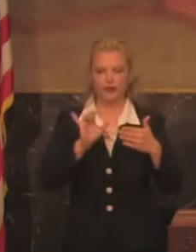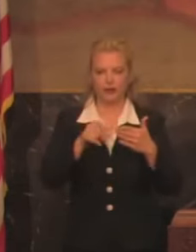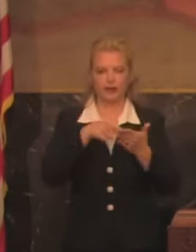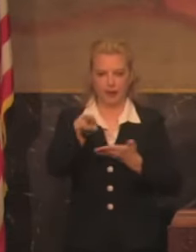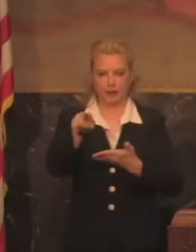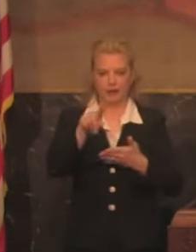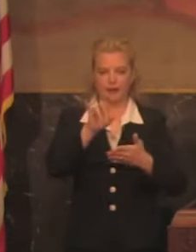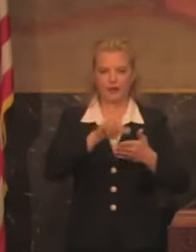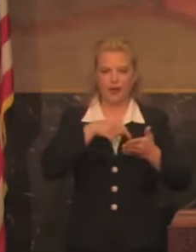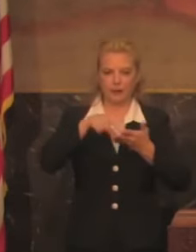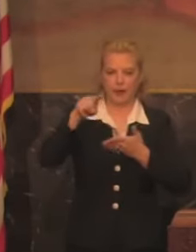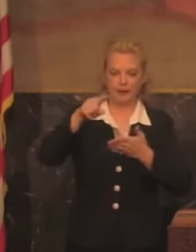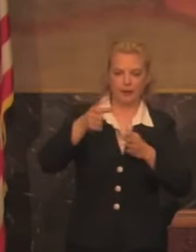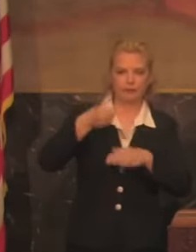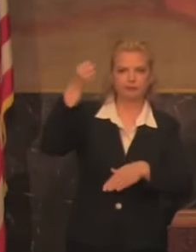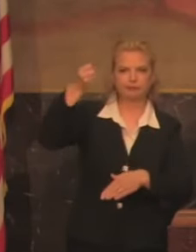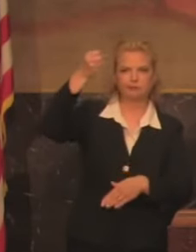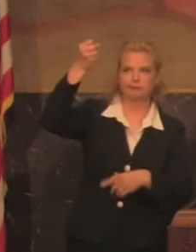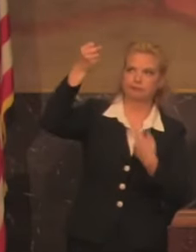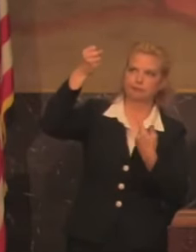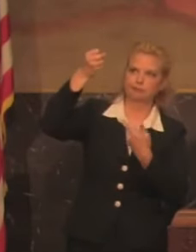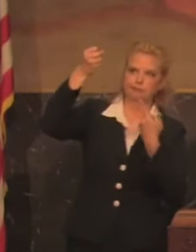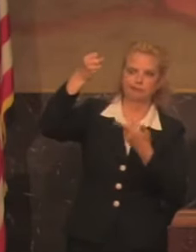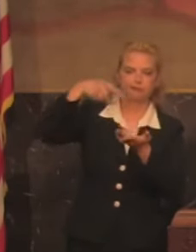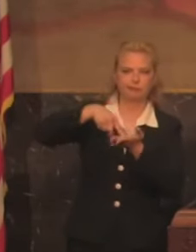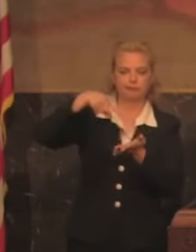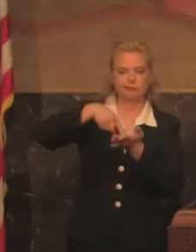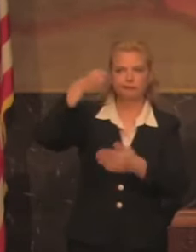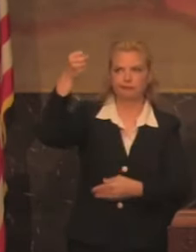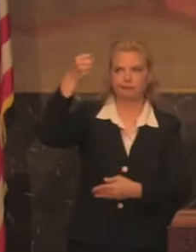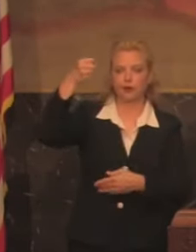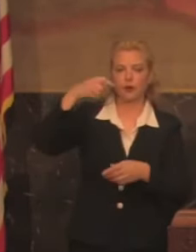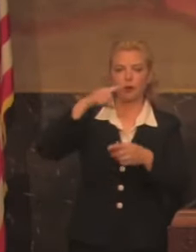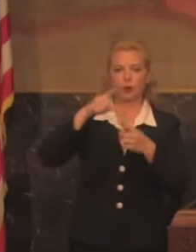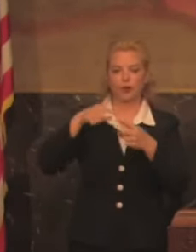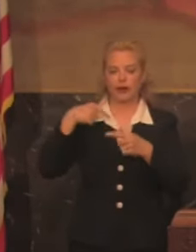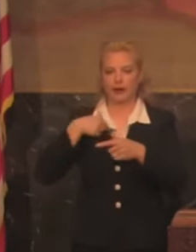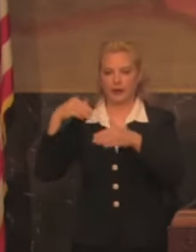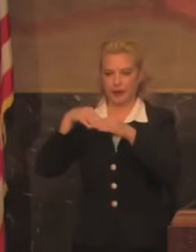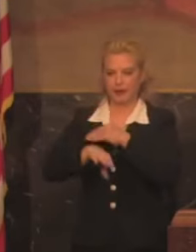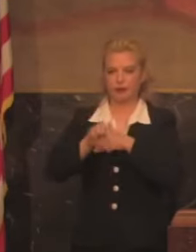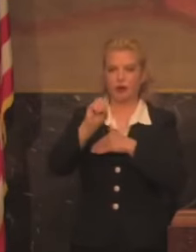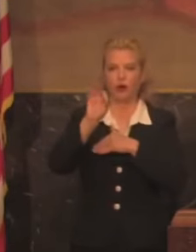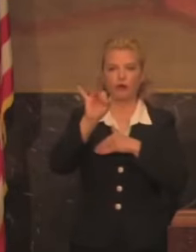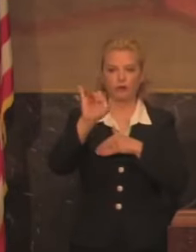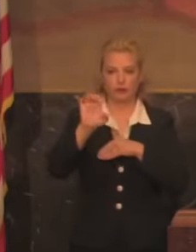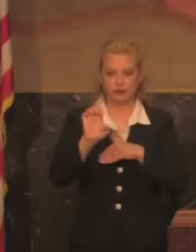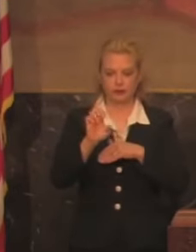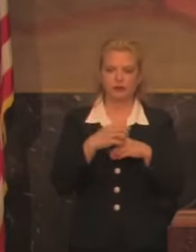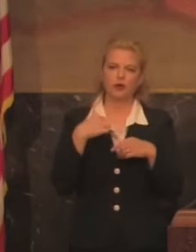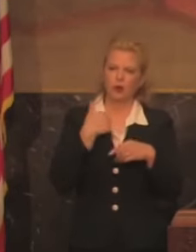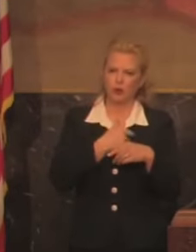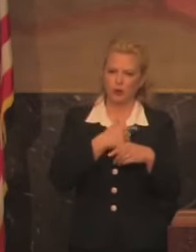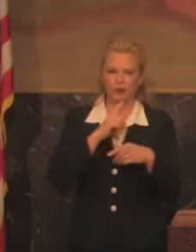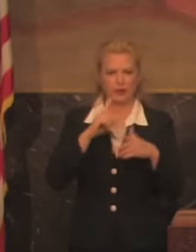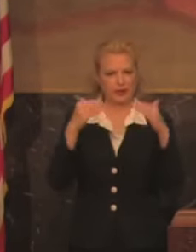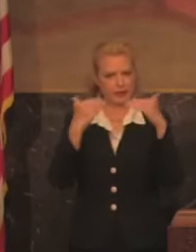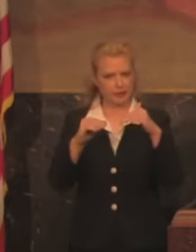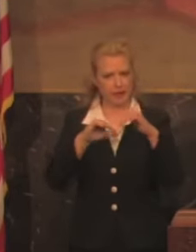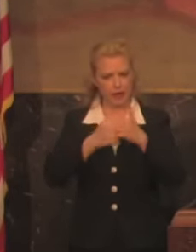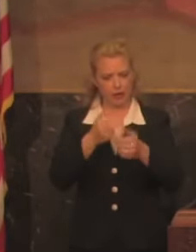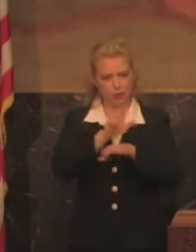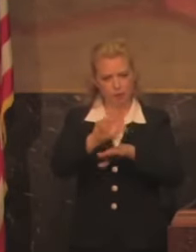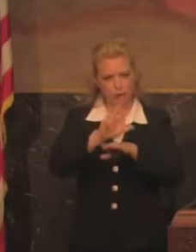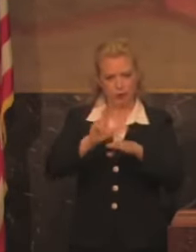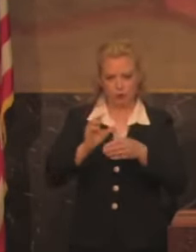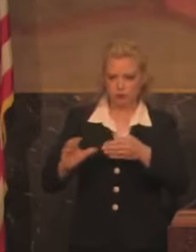that payment's been hanging over our heads from the moment we took office. Because we are limited in how we can use surplus funds